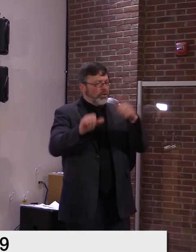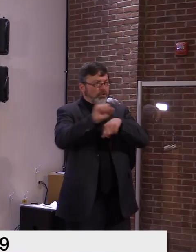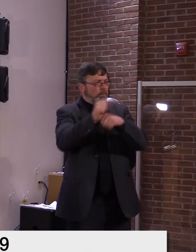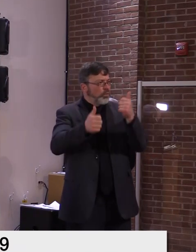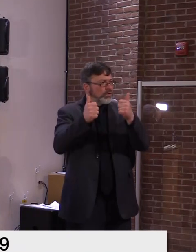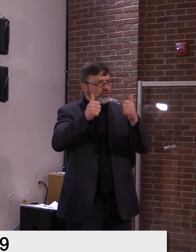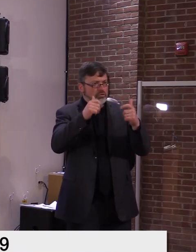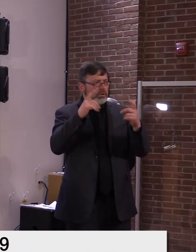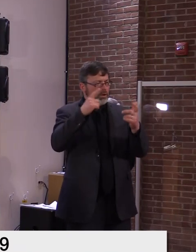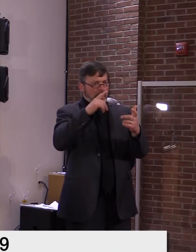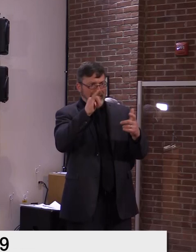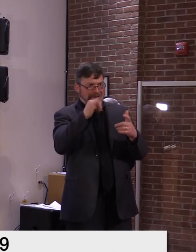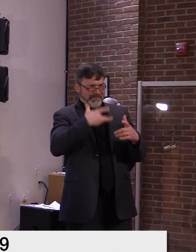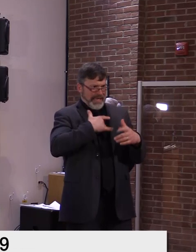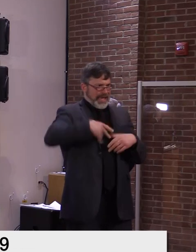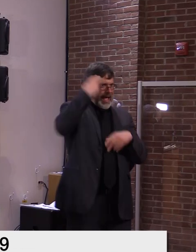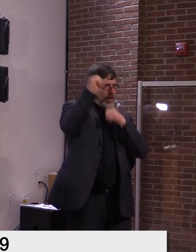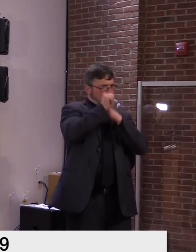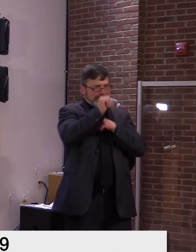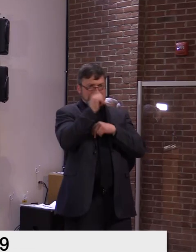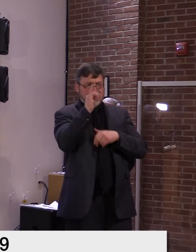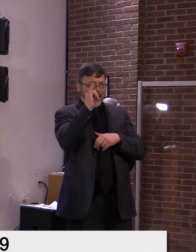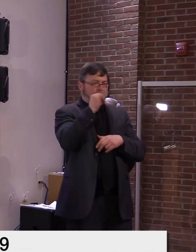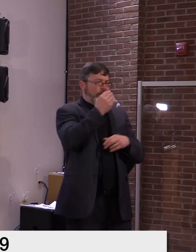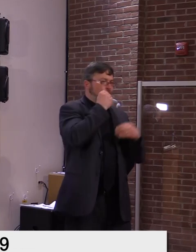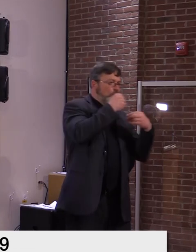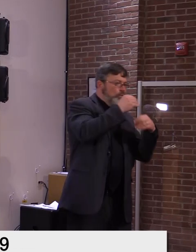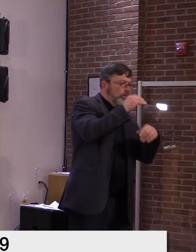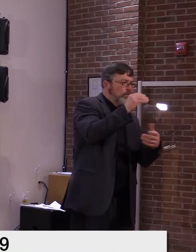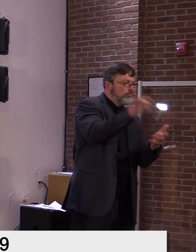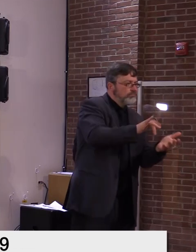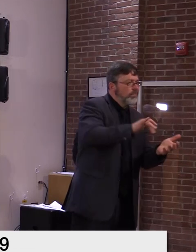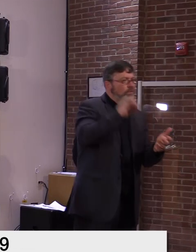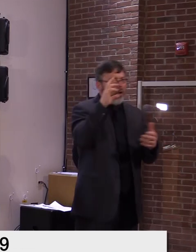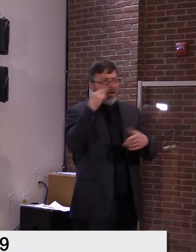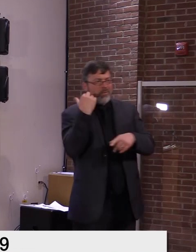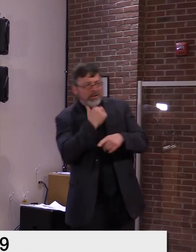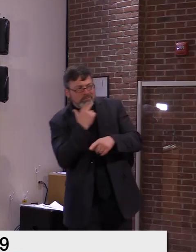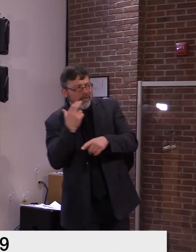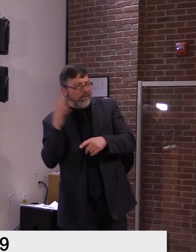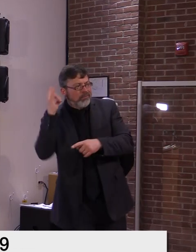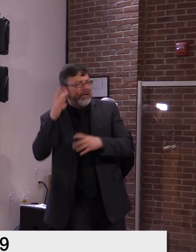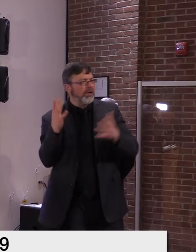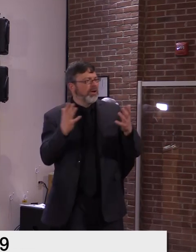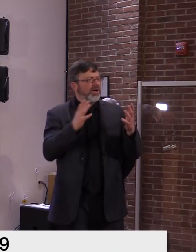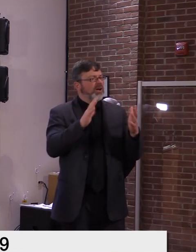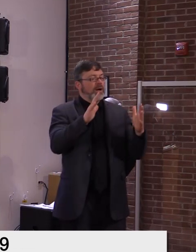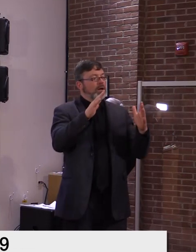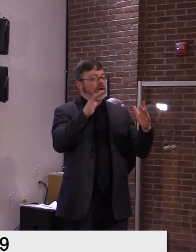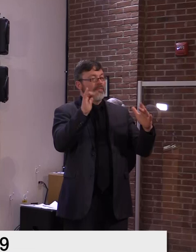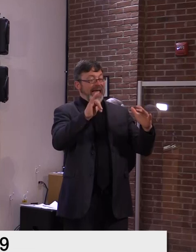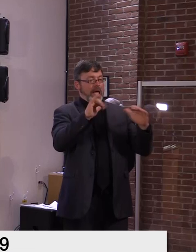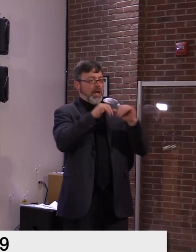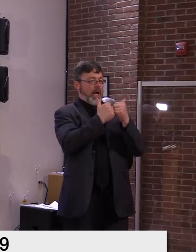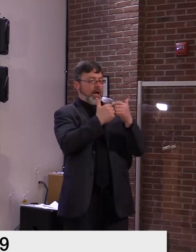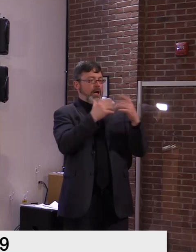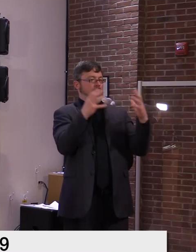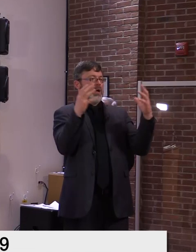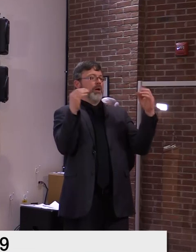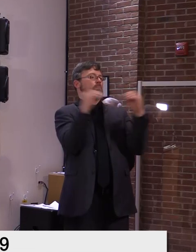business. Who's going to collect that data? So it gets very complicated. So again, within the next